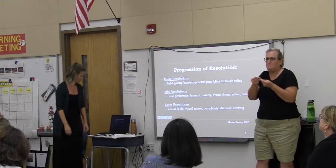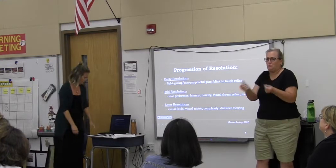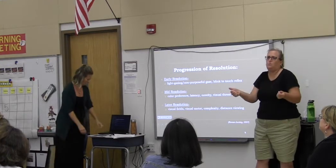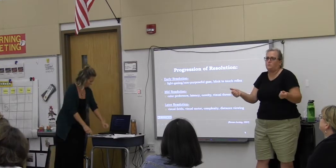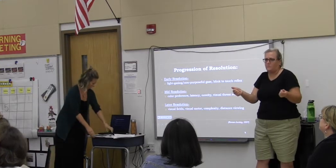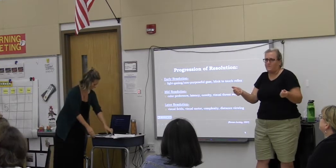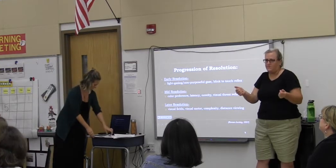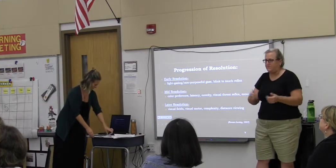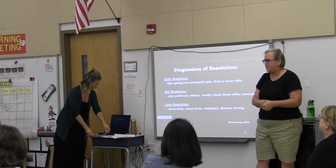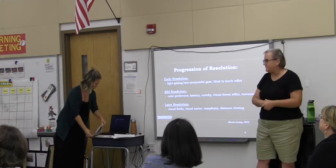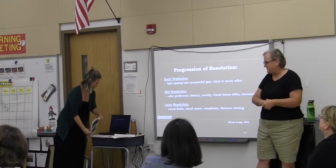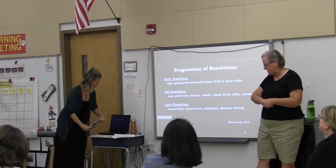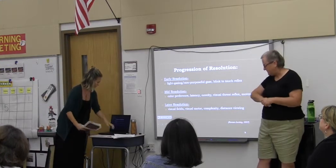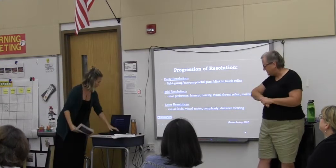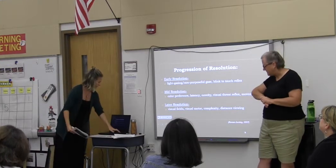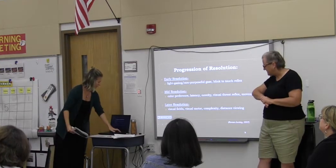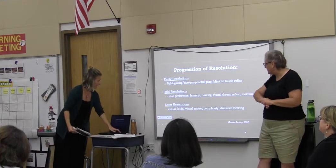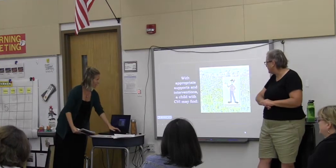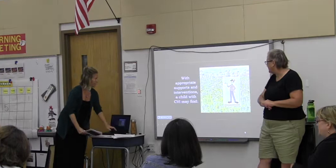speak.